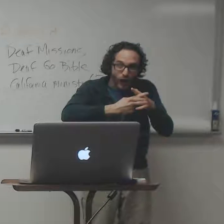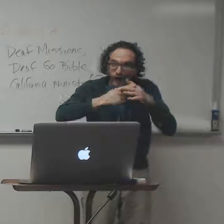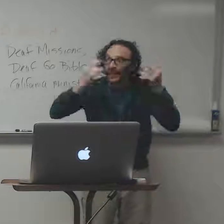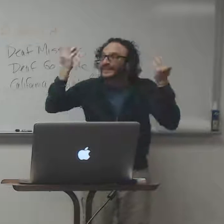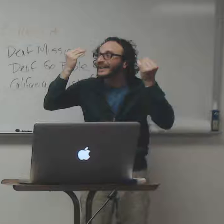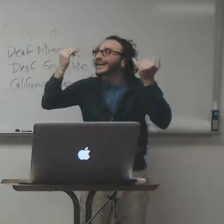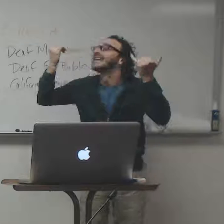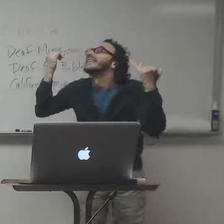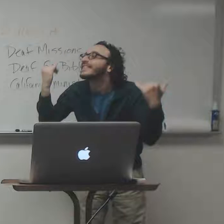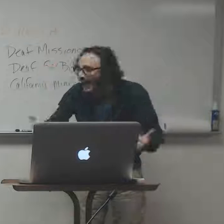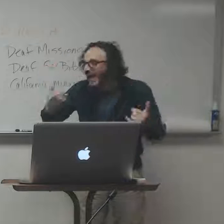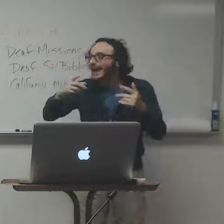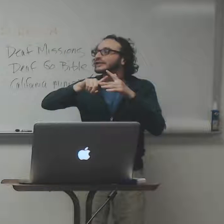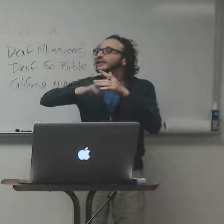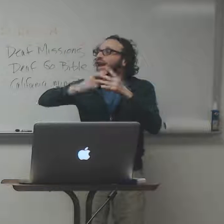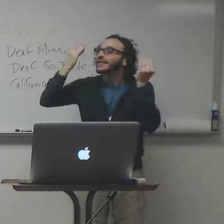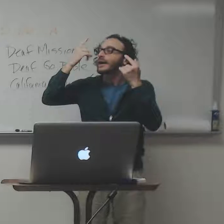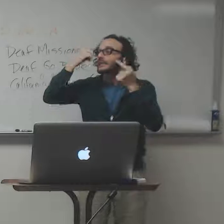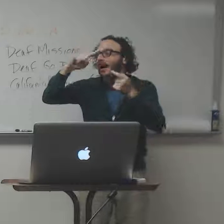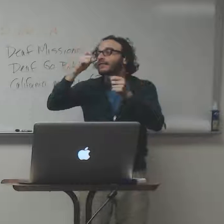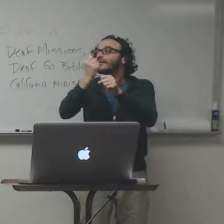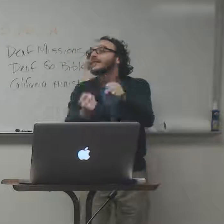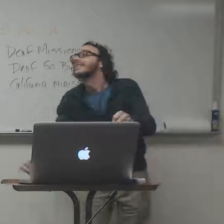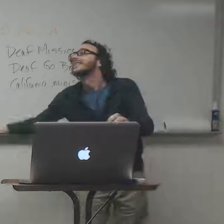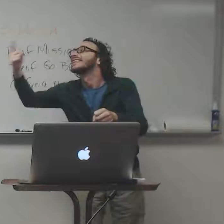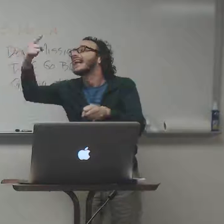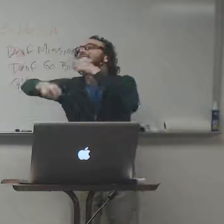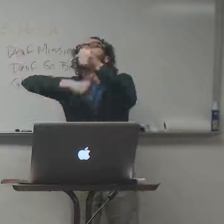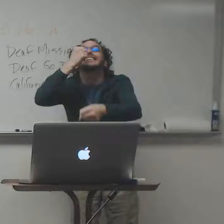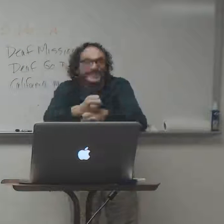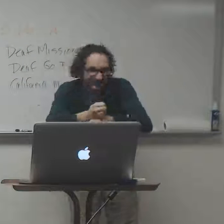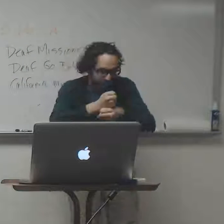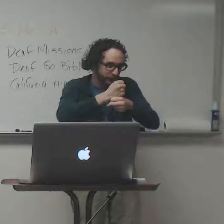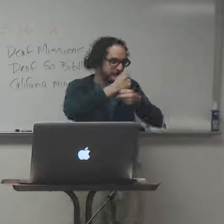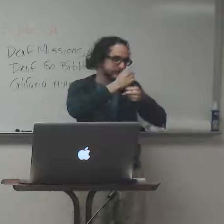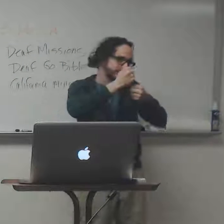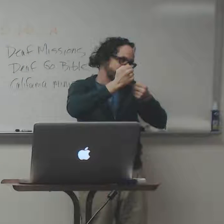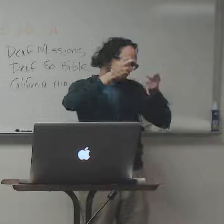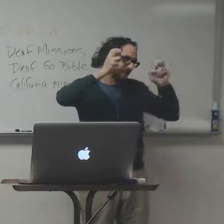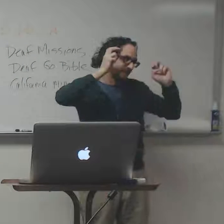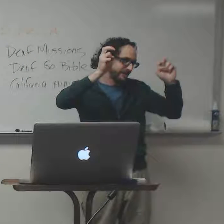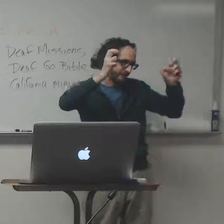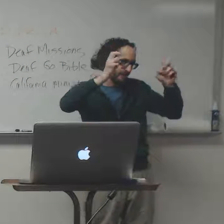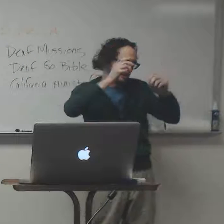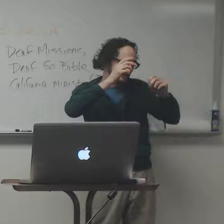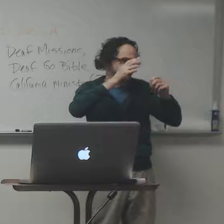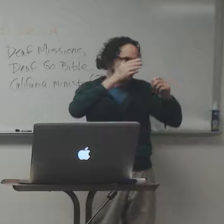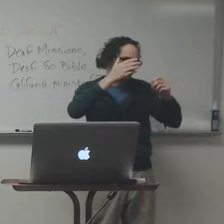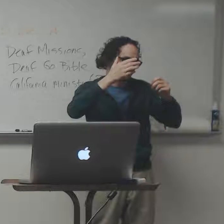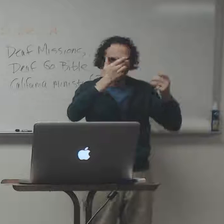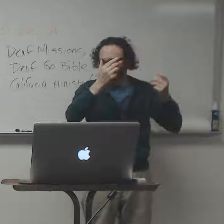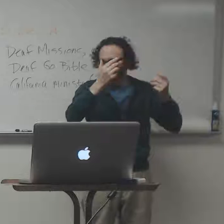that we can start thinking about now, and start thinking about for next year.